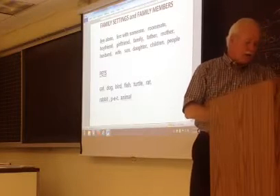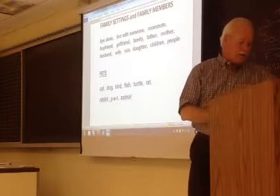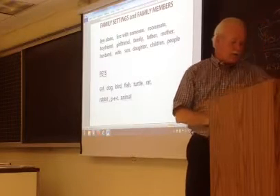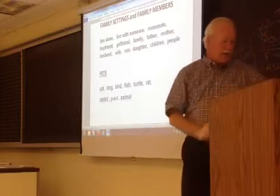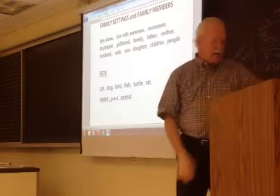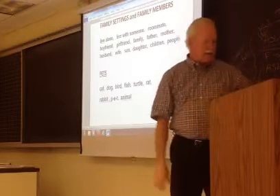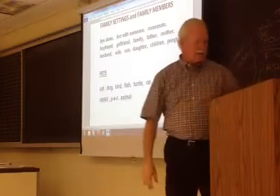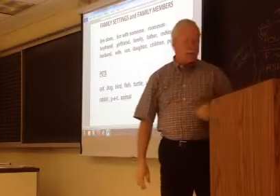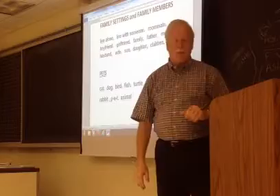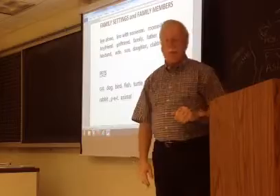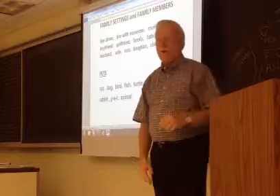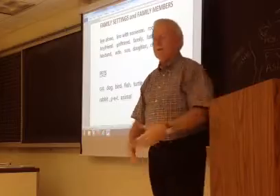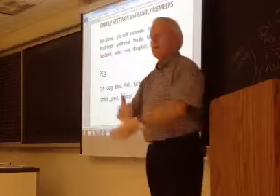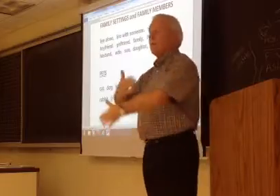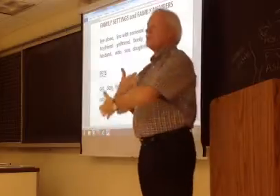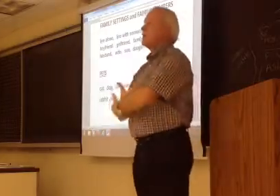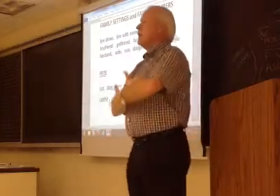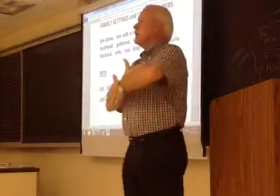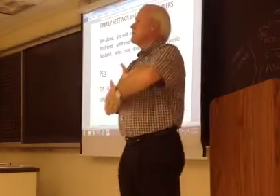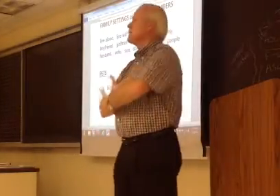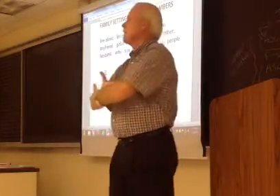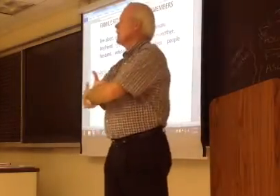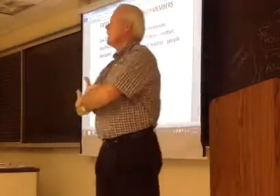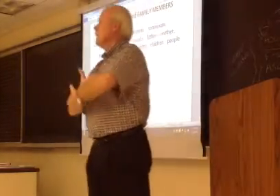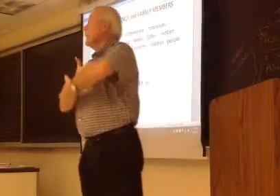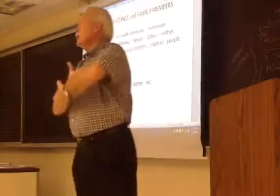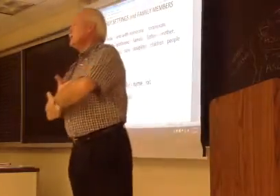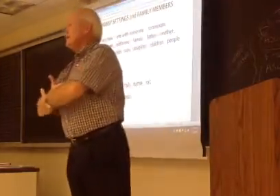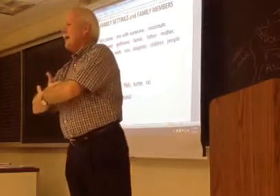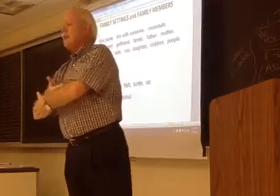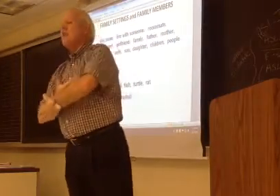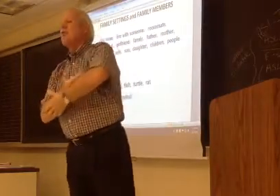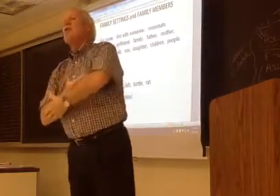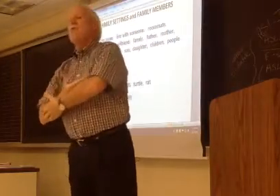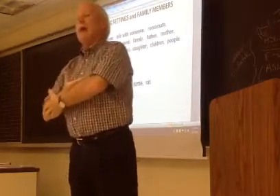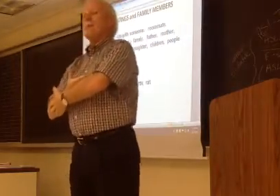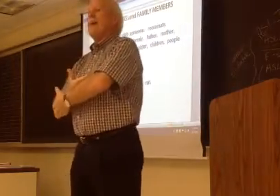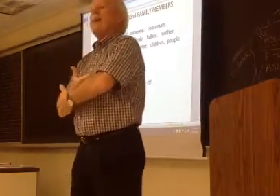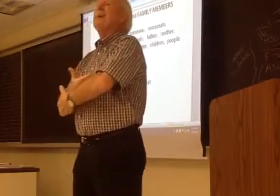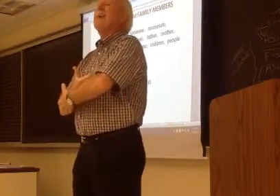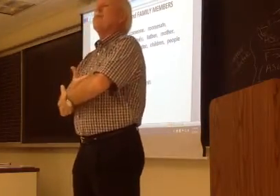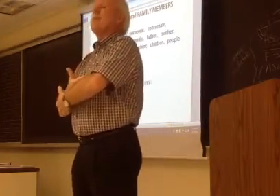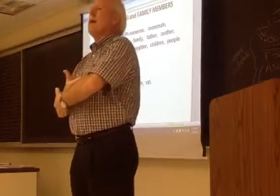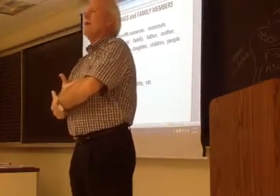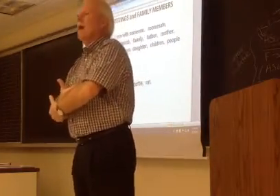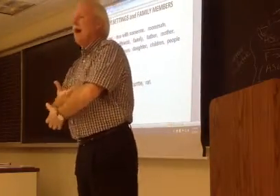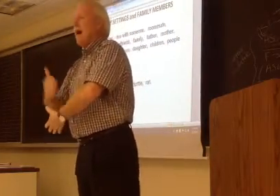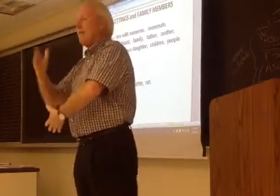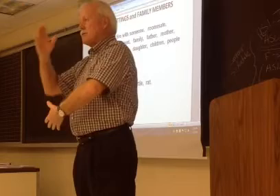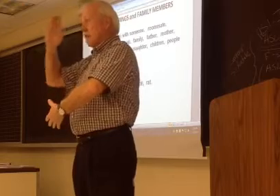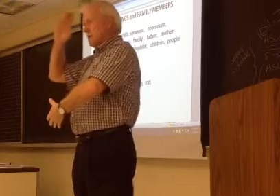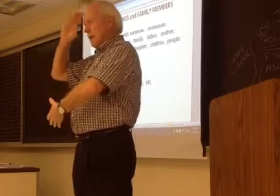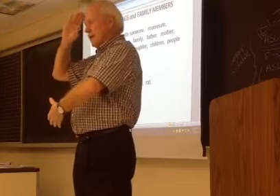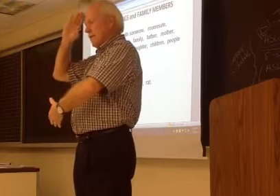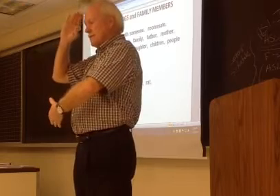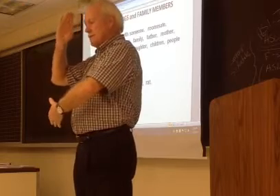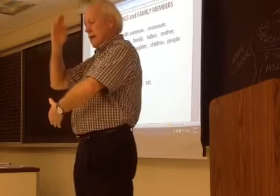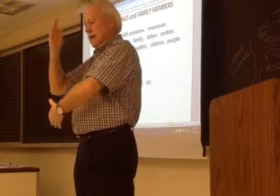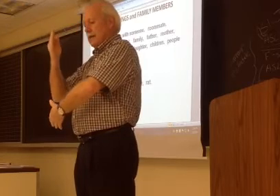daughter next. Well, what's this? Baby. See, I don't do that, but I end up there. I'm just going to take this sign and